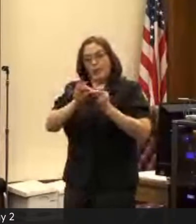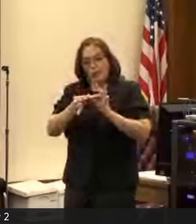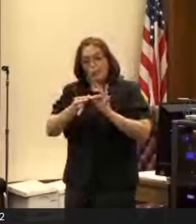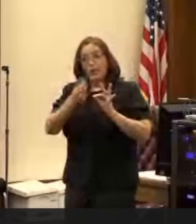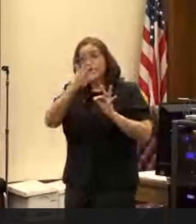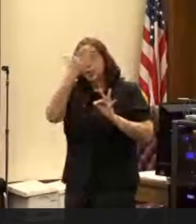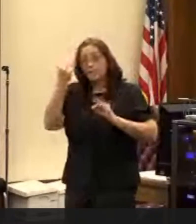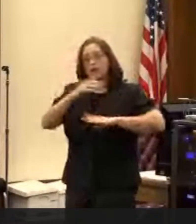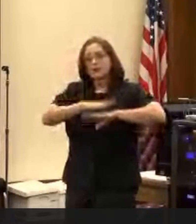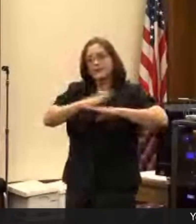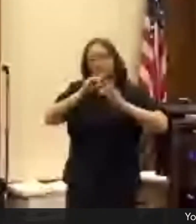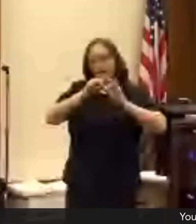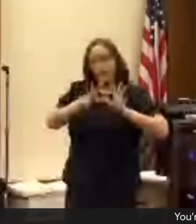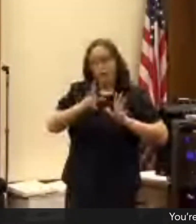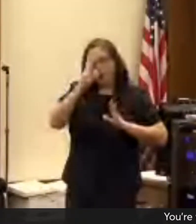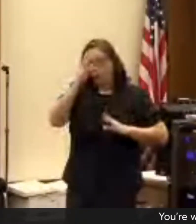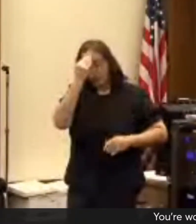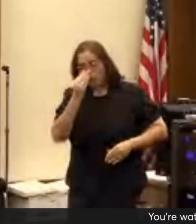correct? Yes.